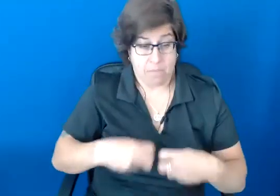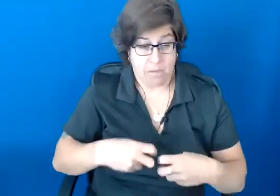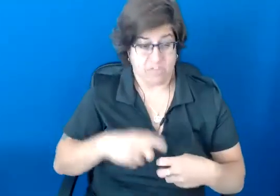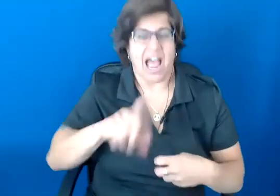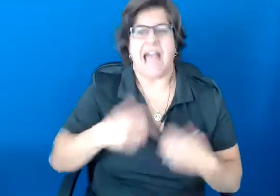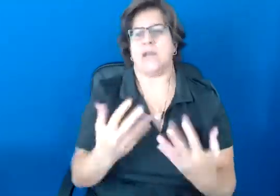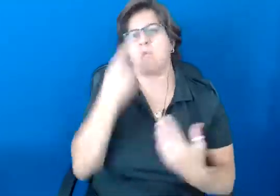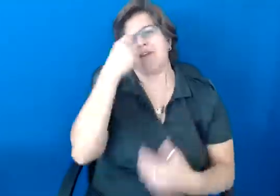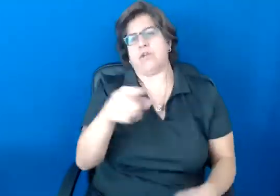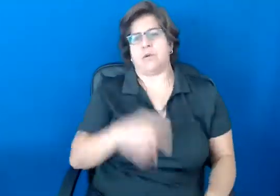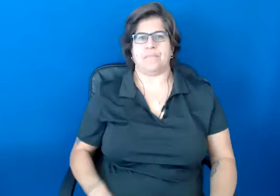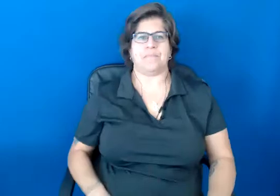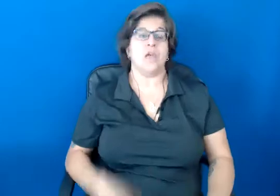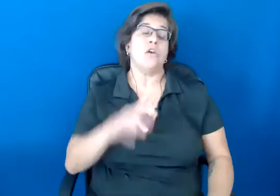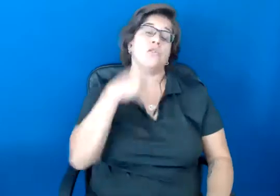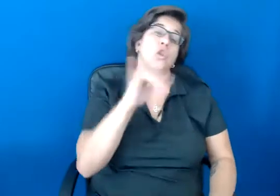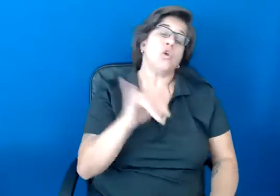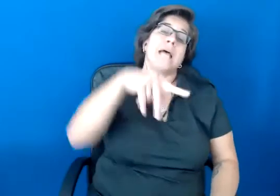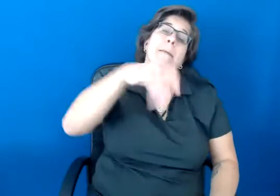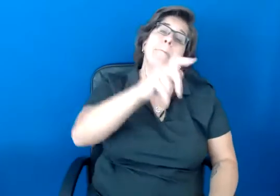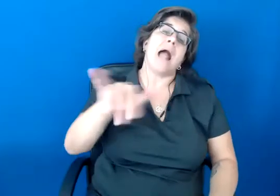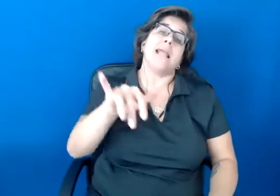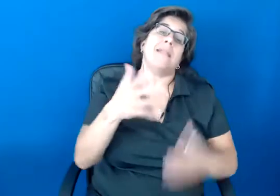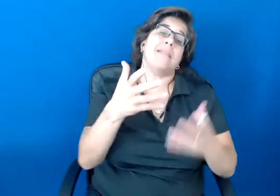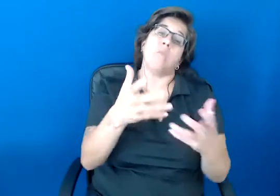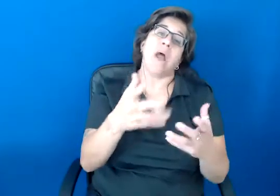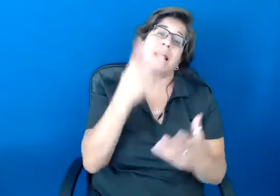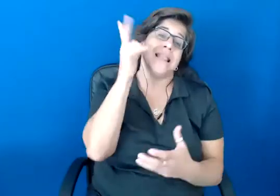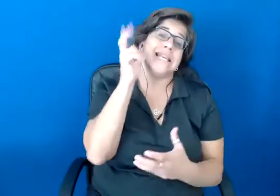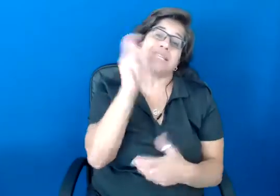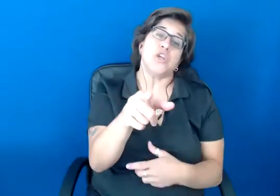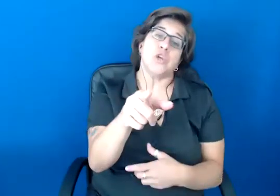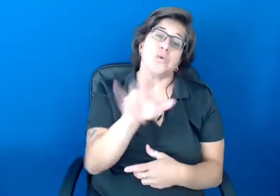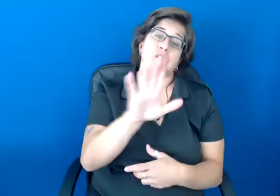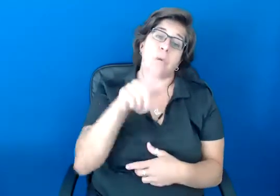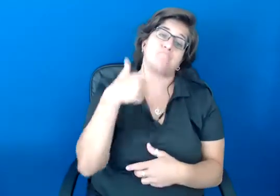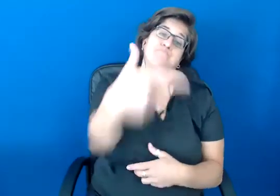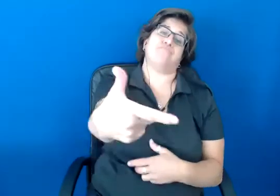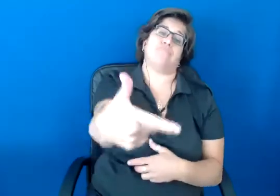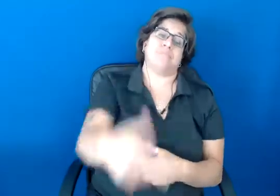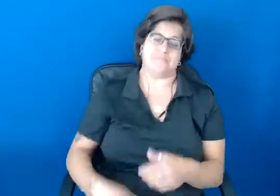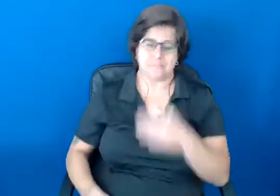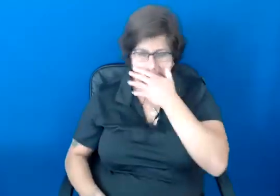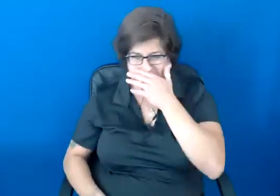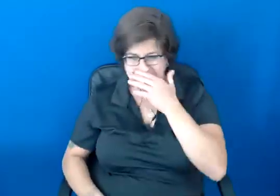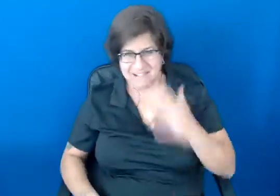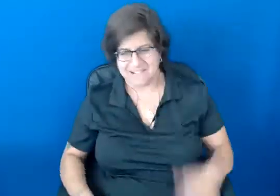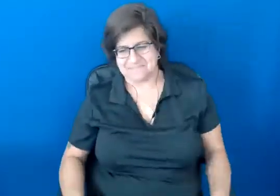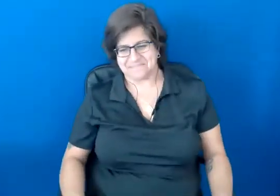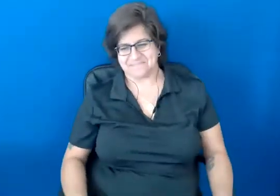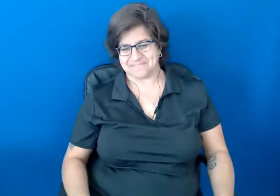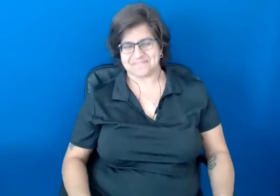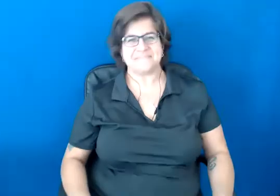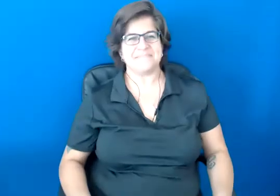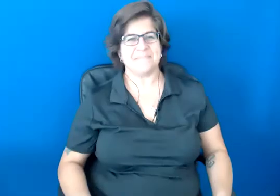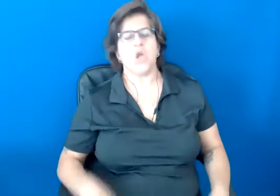looks like they just want to listen to you. So I'll go back to you. Okay. Thank you so much. All right. I'm going to be